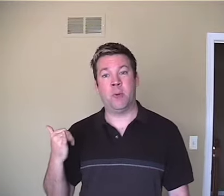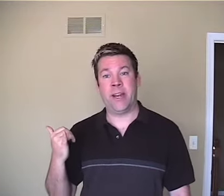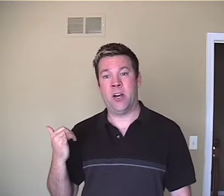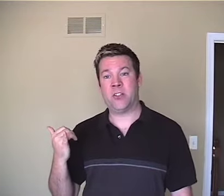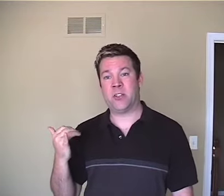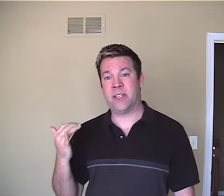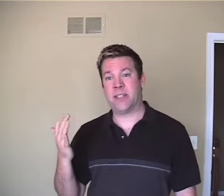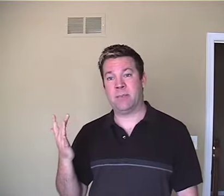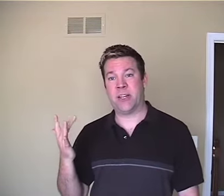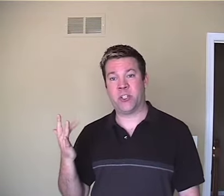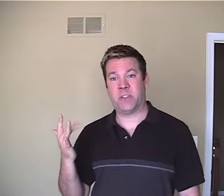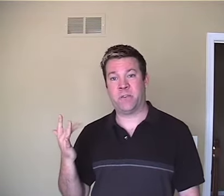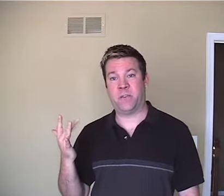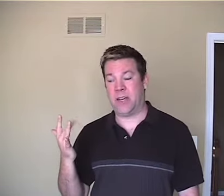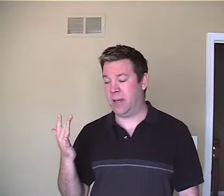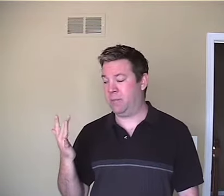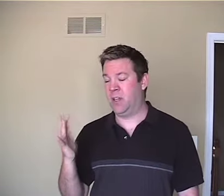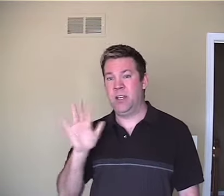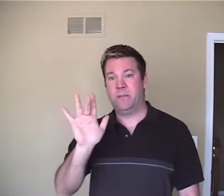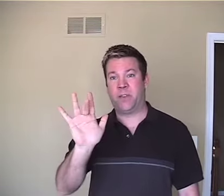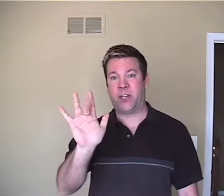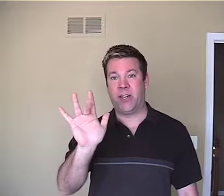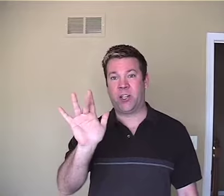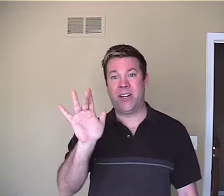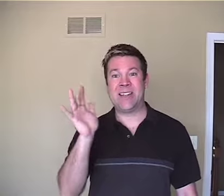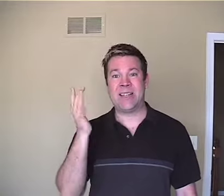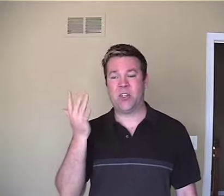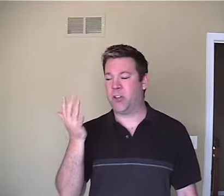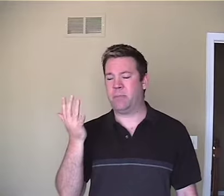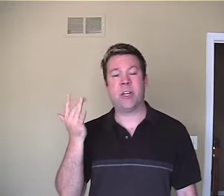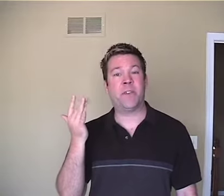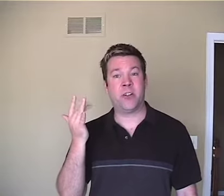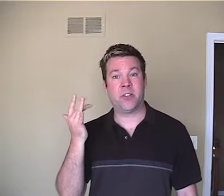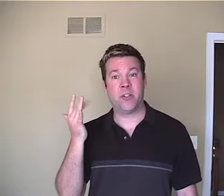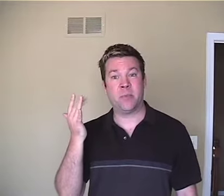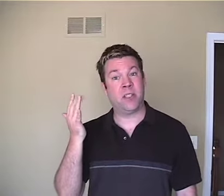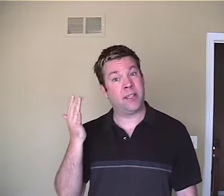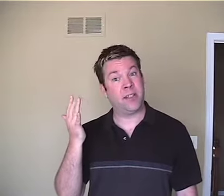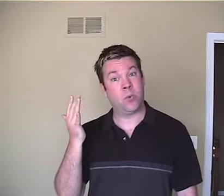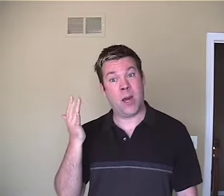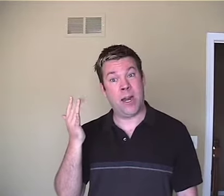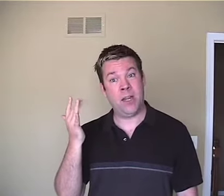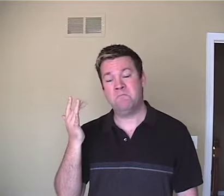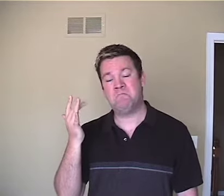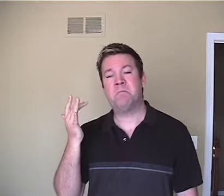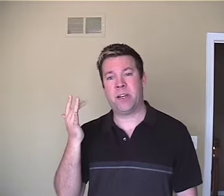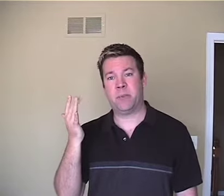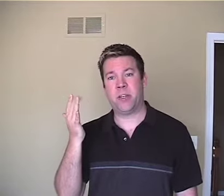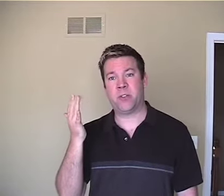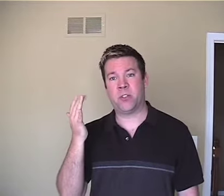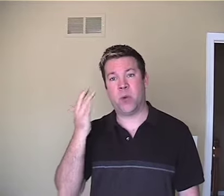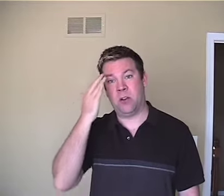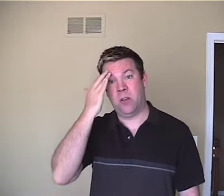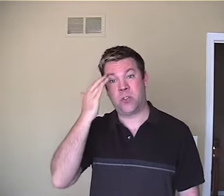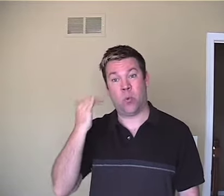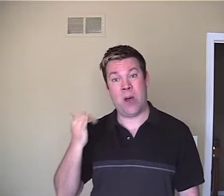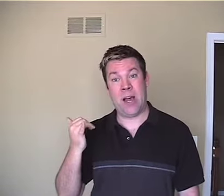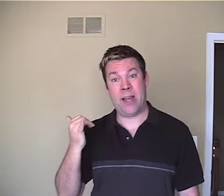may also see somebody just flickering their index, or their middle finger, excuse me, like this, Y. That could be used as well. So why